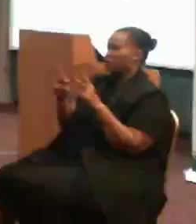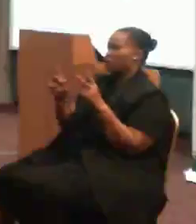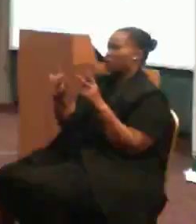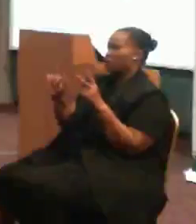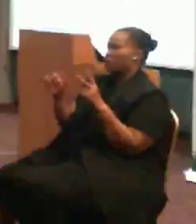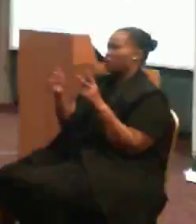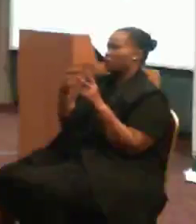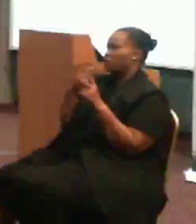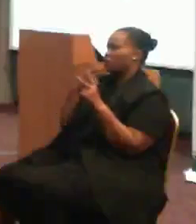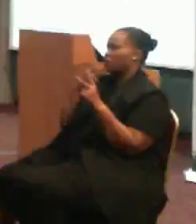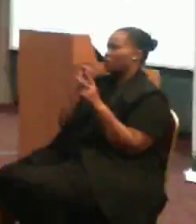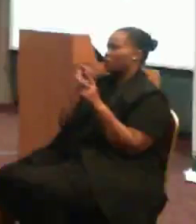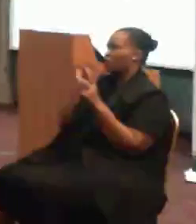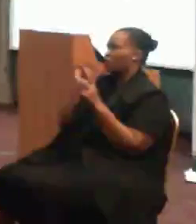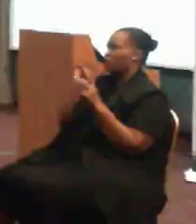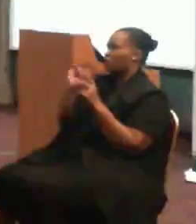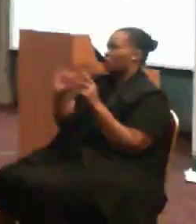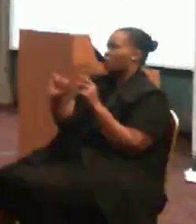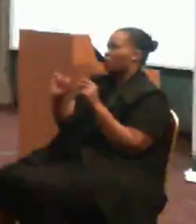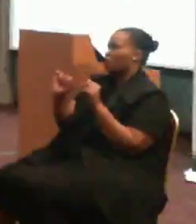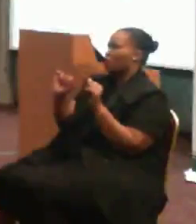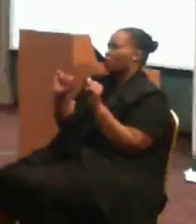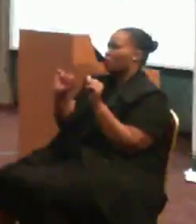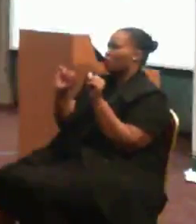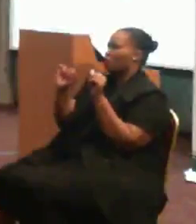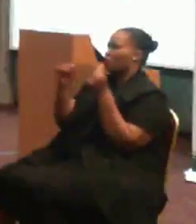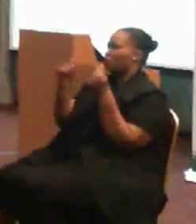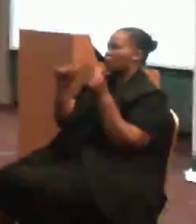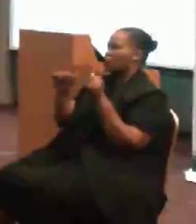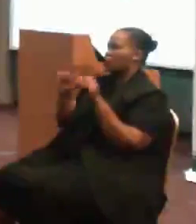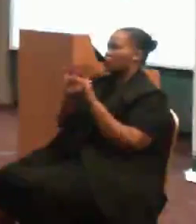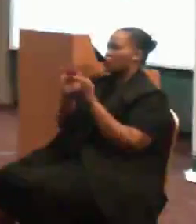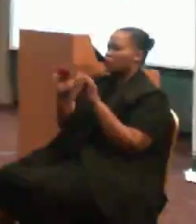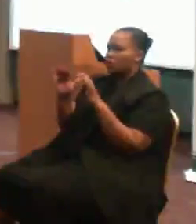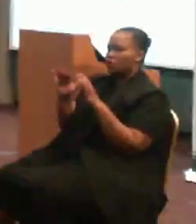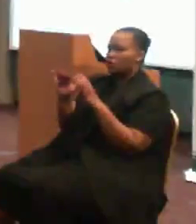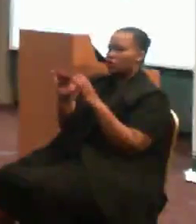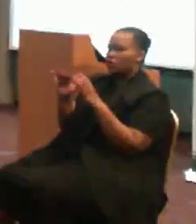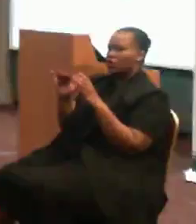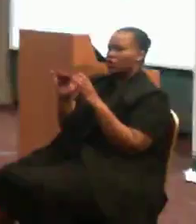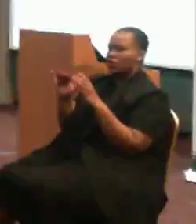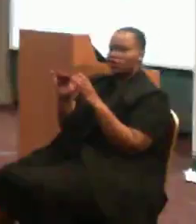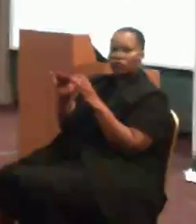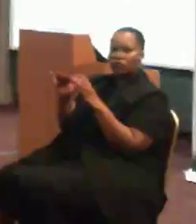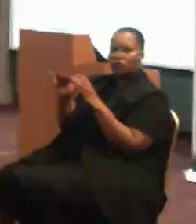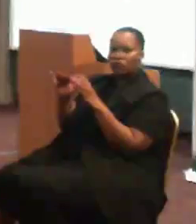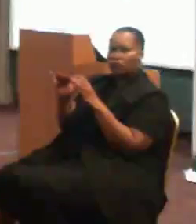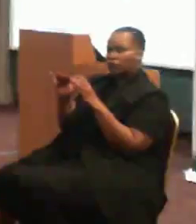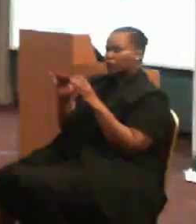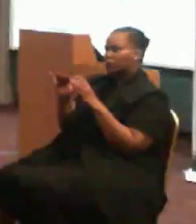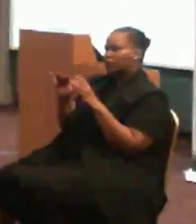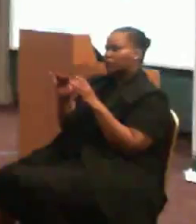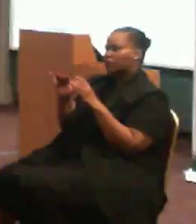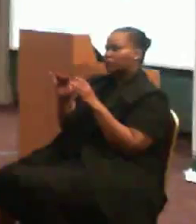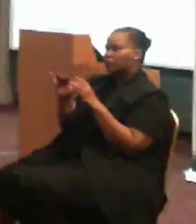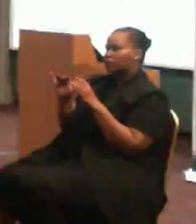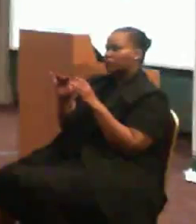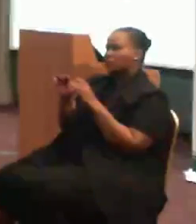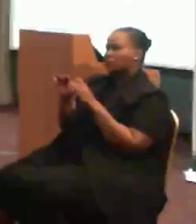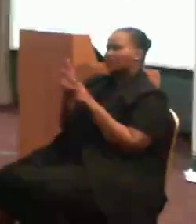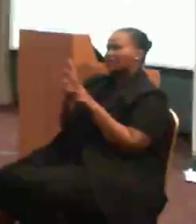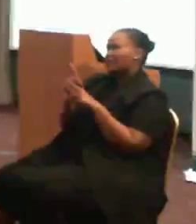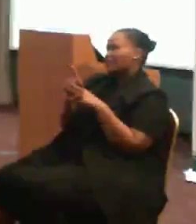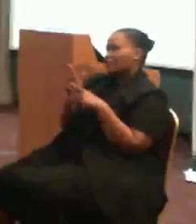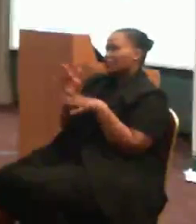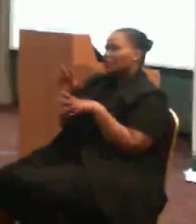is not secured by this? But what would have been most useful, though, is you